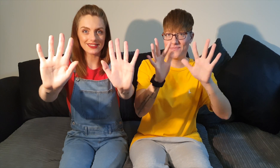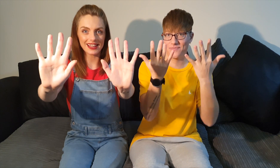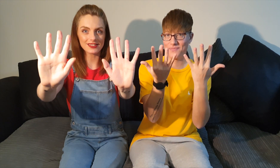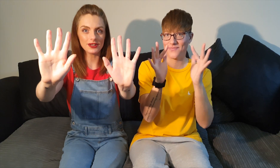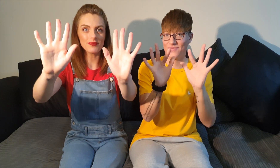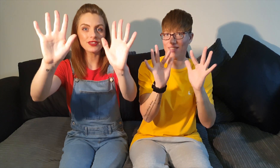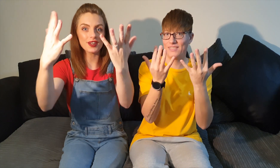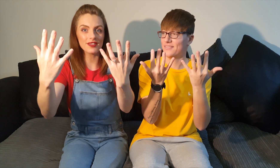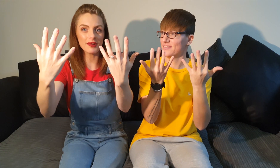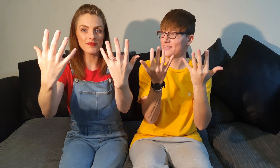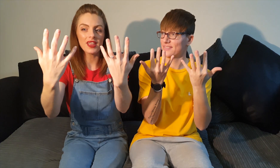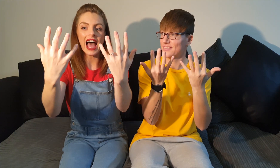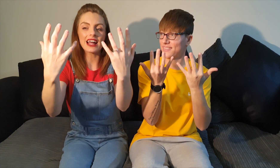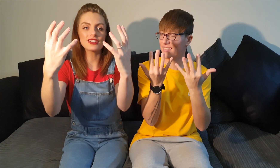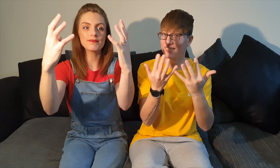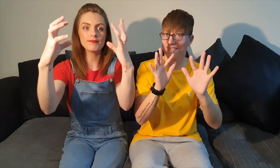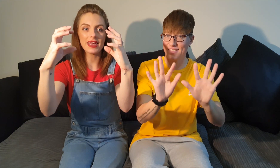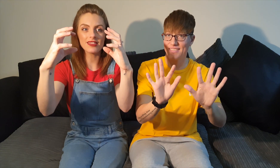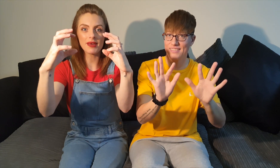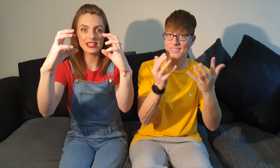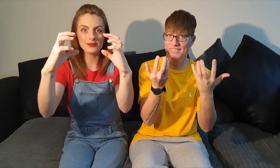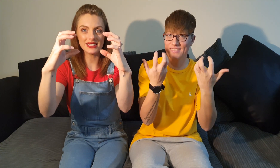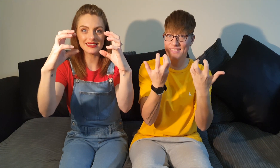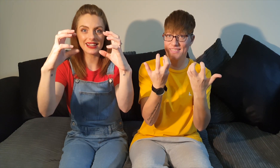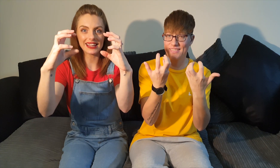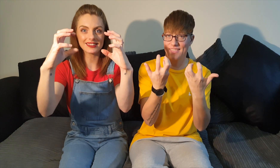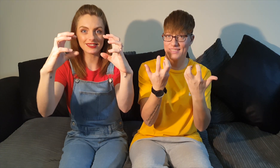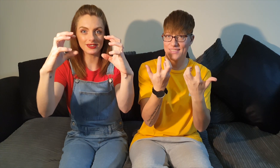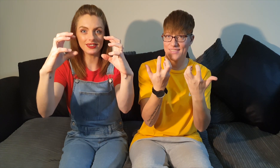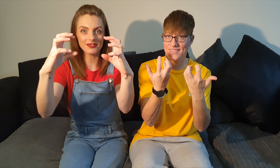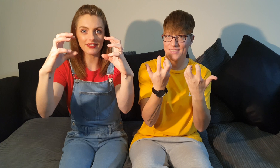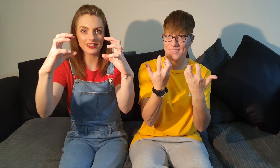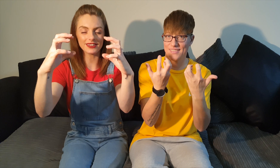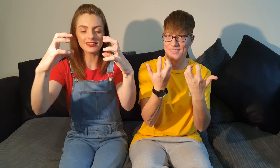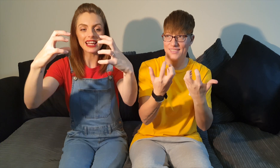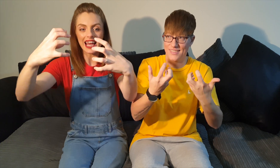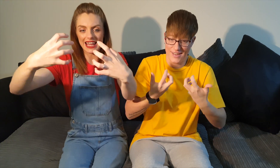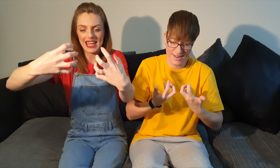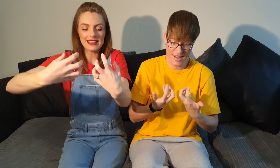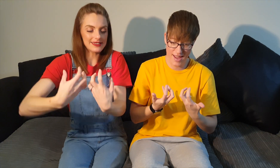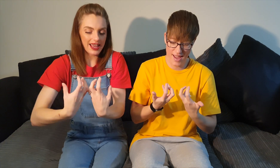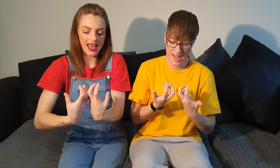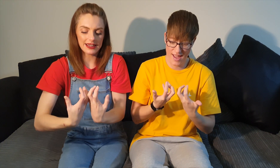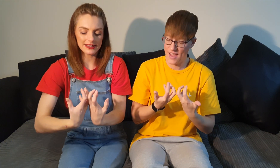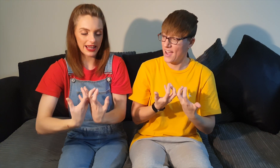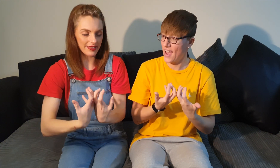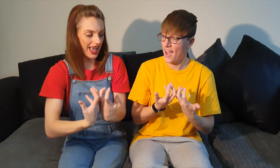like so, turn them and just bend them inwards like so, very good. And inside like that,